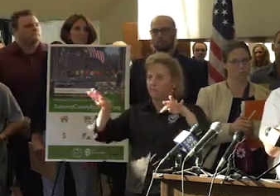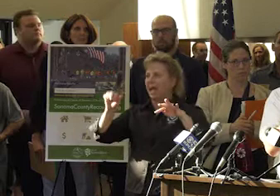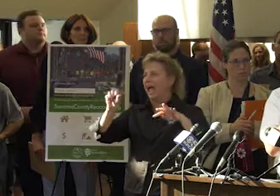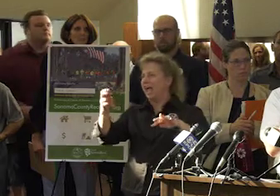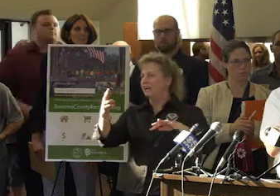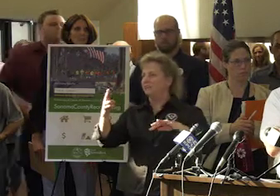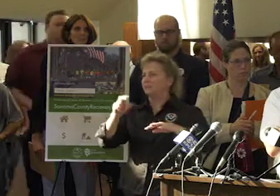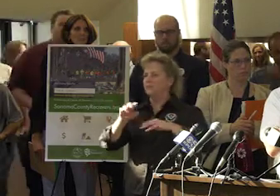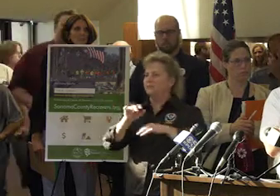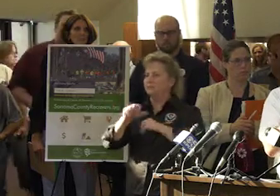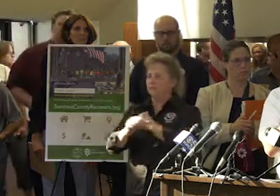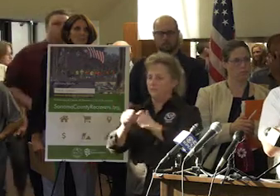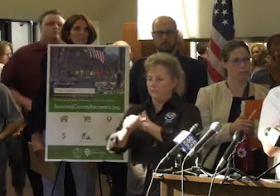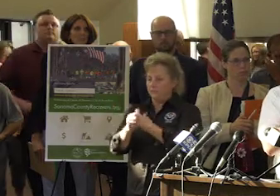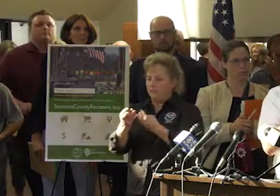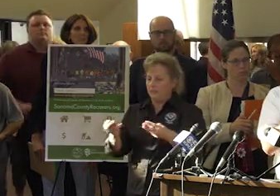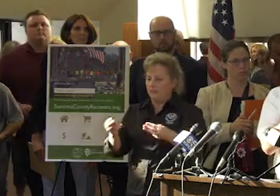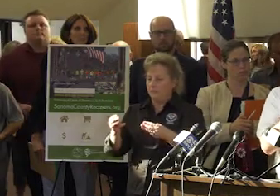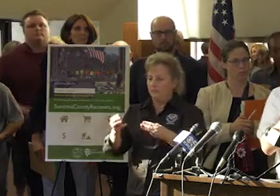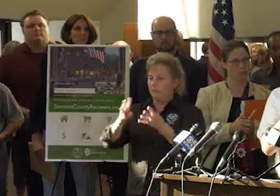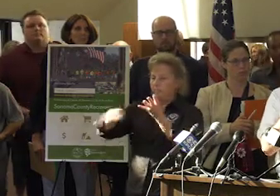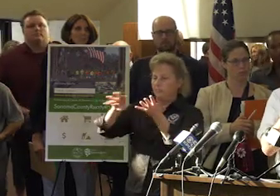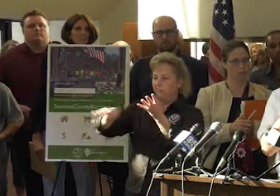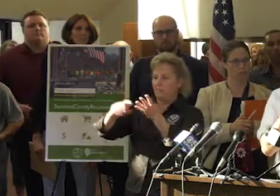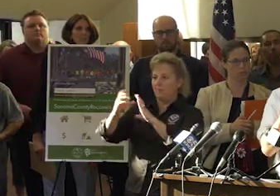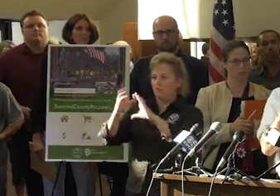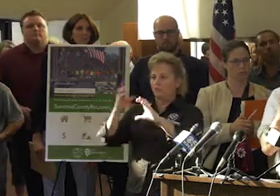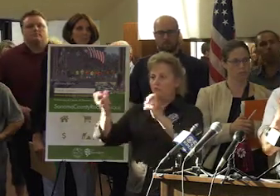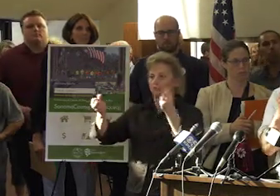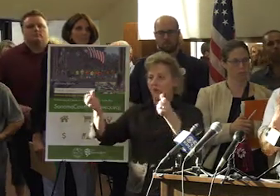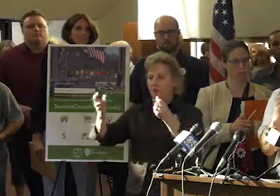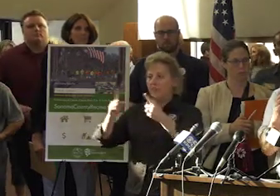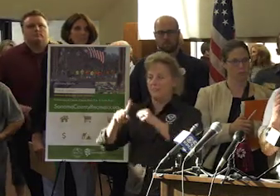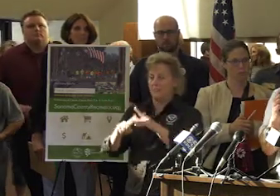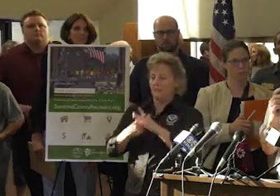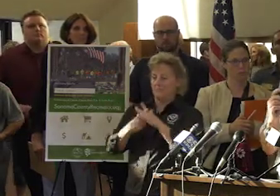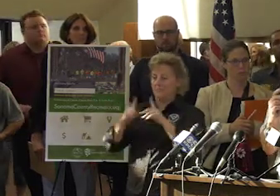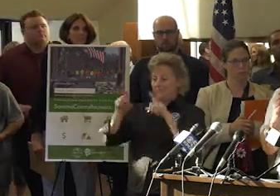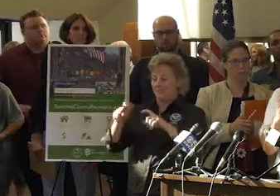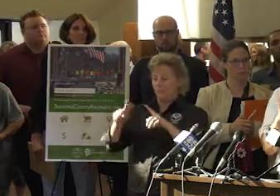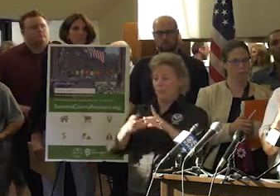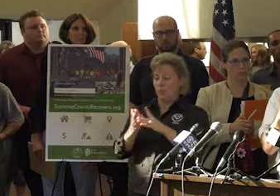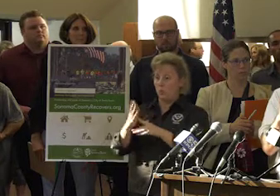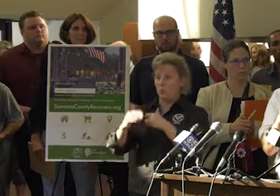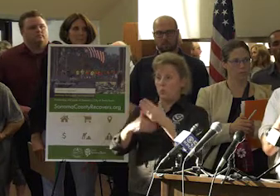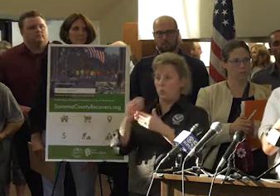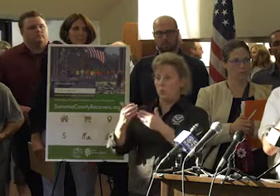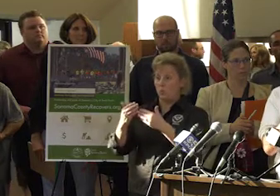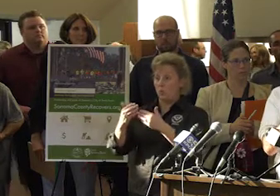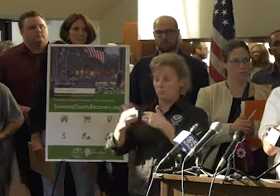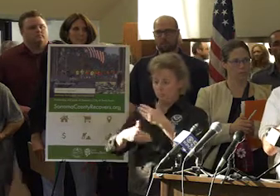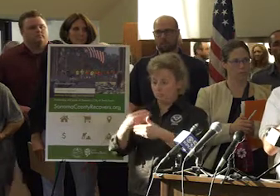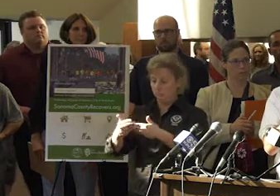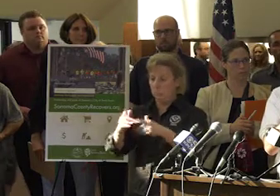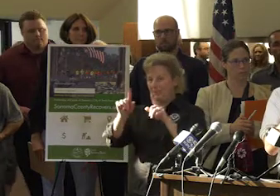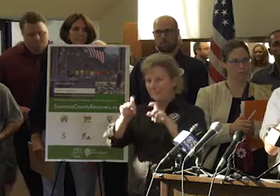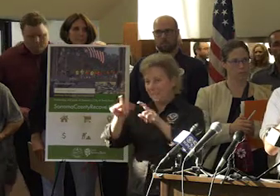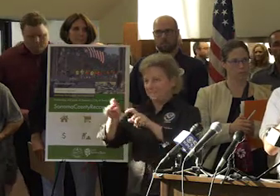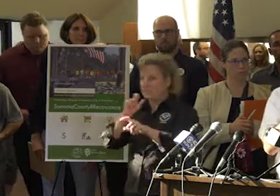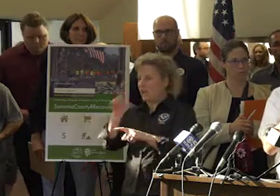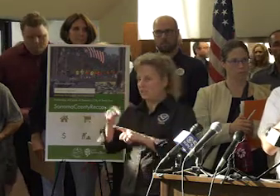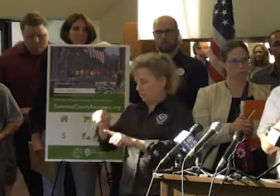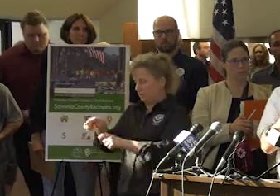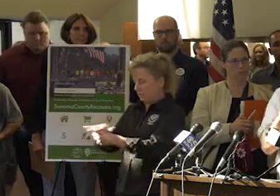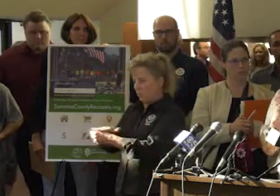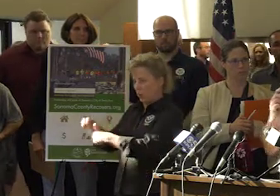toxic materials out of those vehicles. So when we get on site, that'll be initial testing. As we go throughout the mission, we will continue to test, not just at